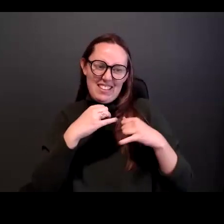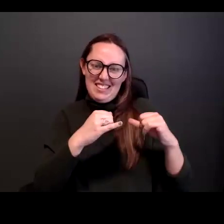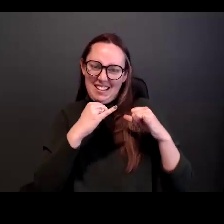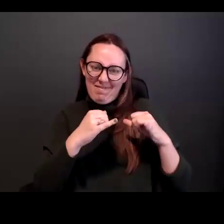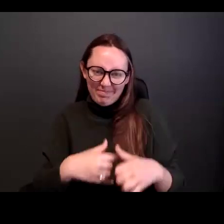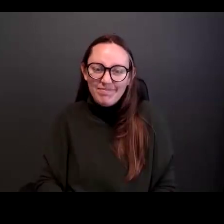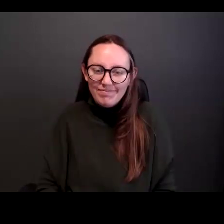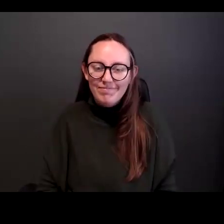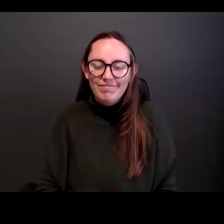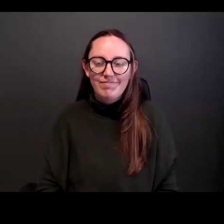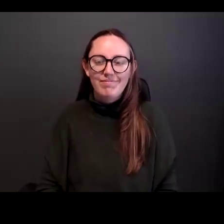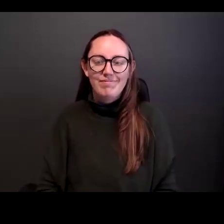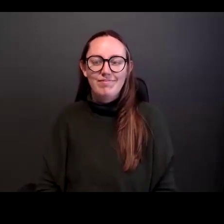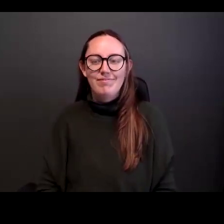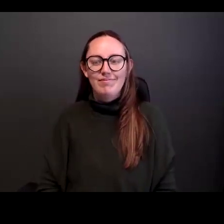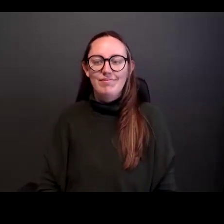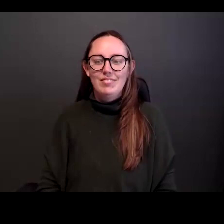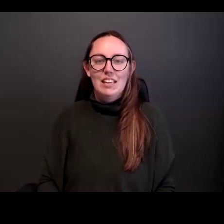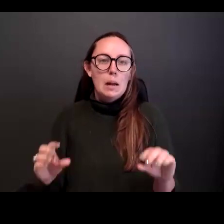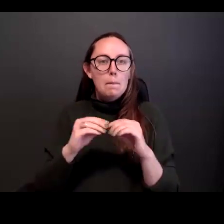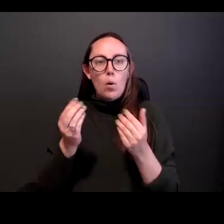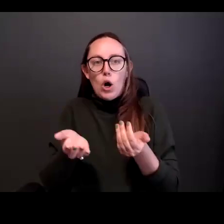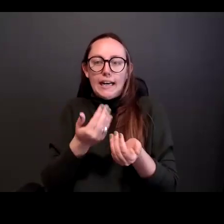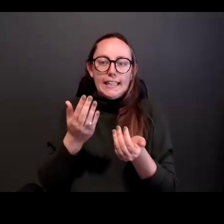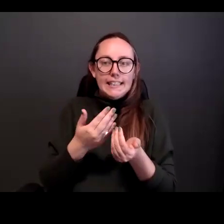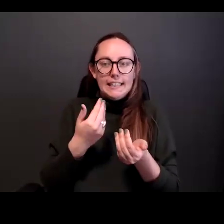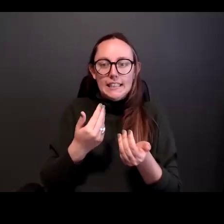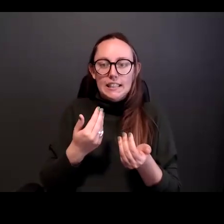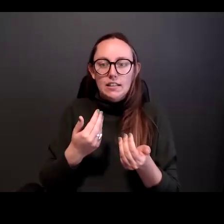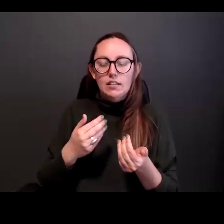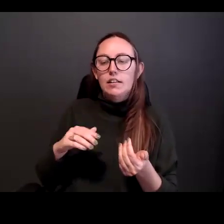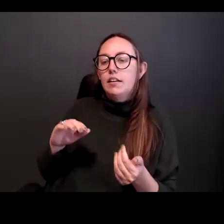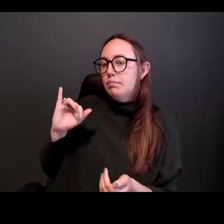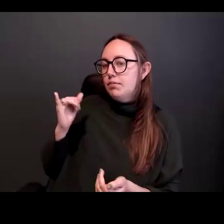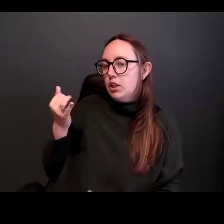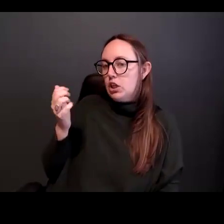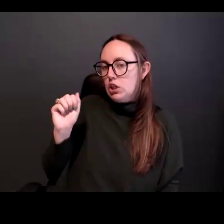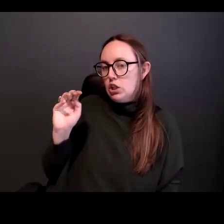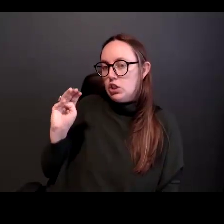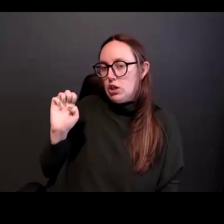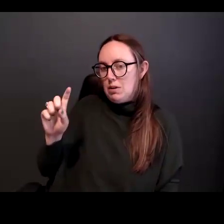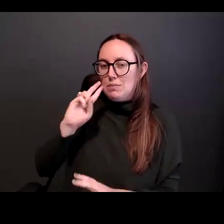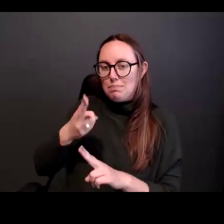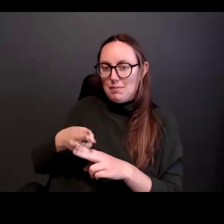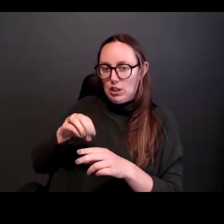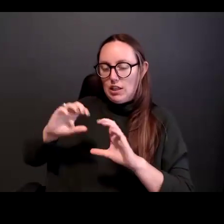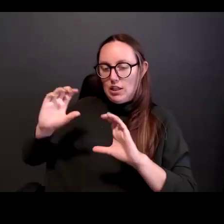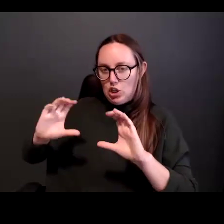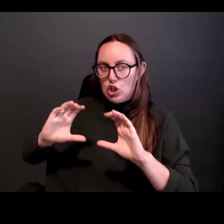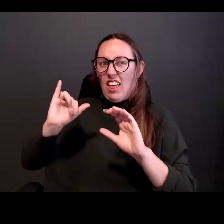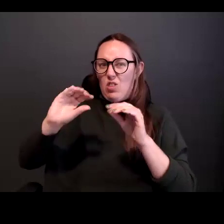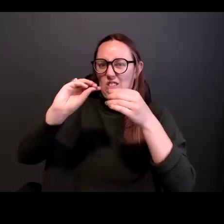it's, sort of easier to break it down. In the chat, numbered lines. Okay, number lines work.